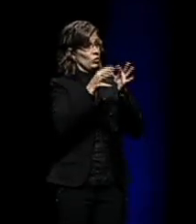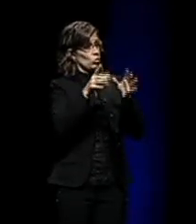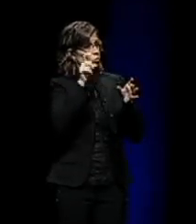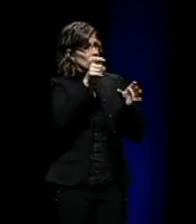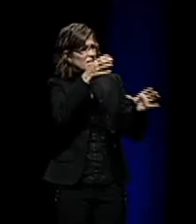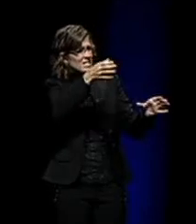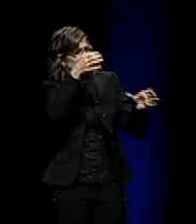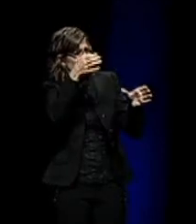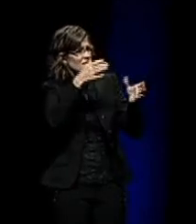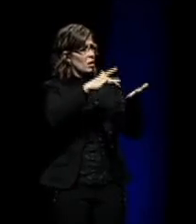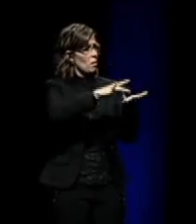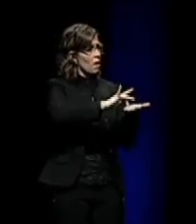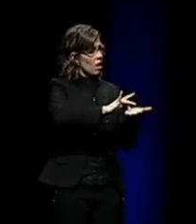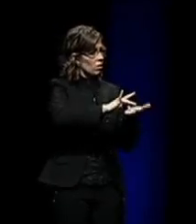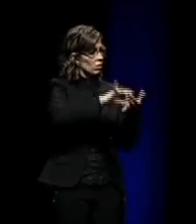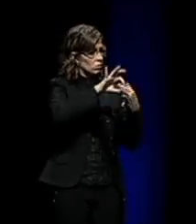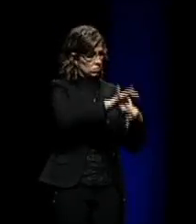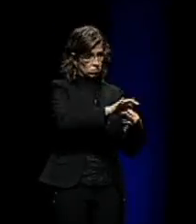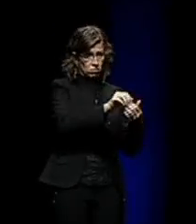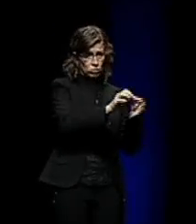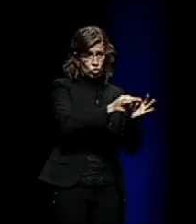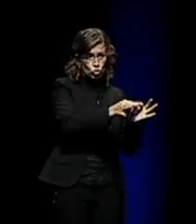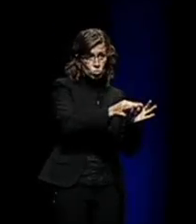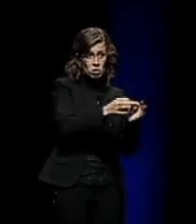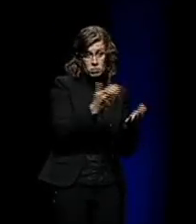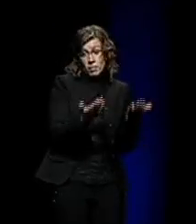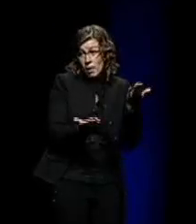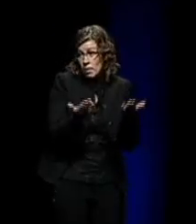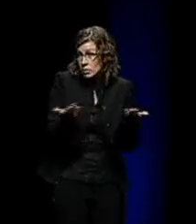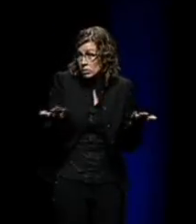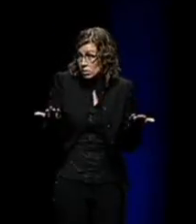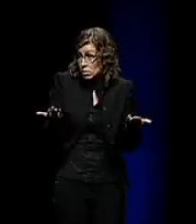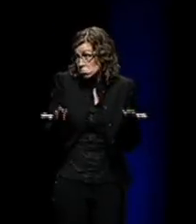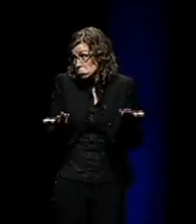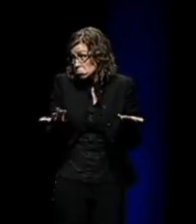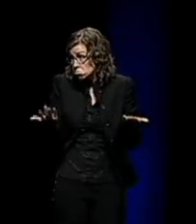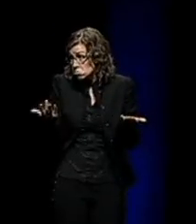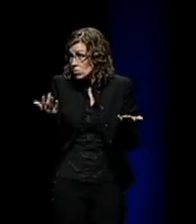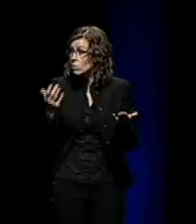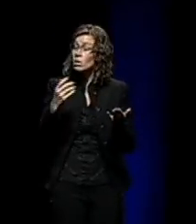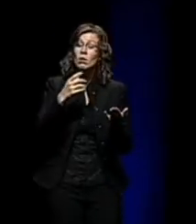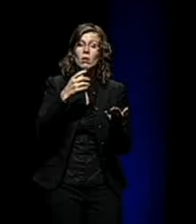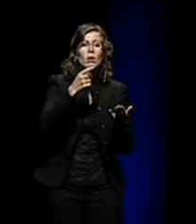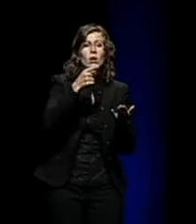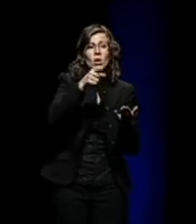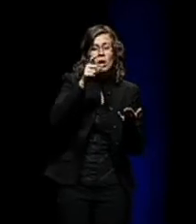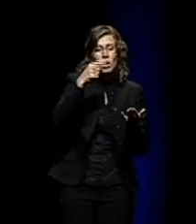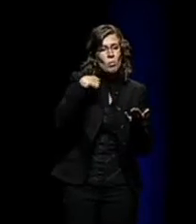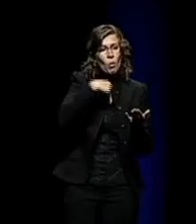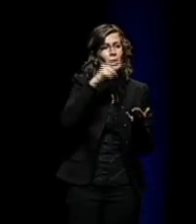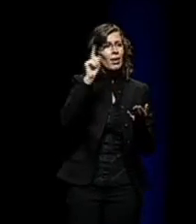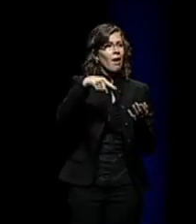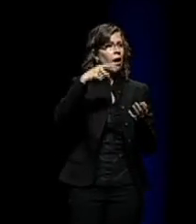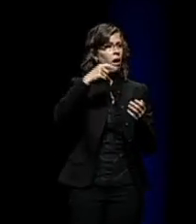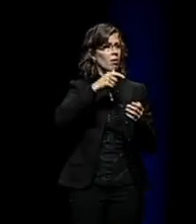specialization in interpreting? Maybe. Probably. But do you need it? We need to find out. We can't just create stuff. We